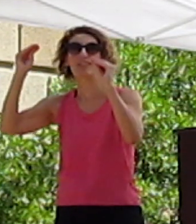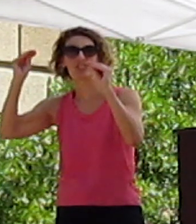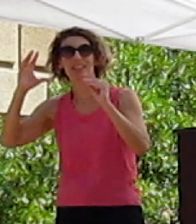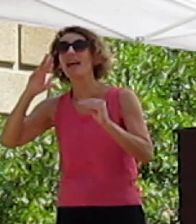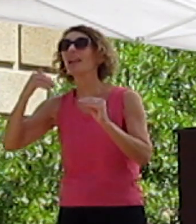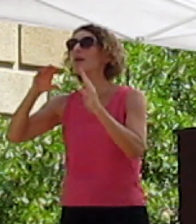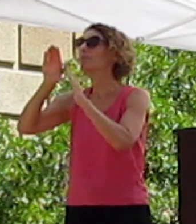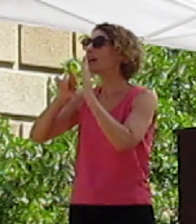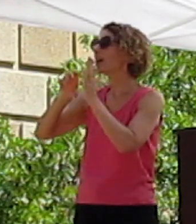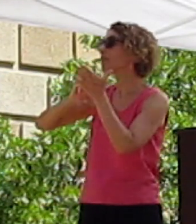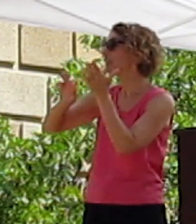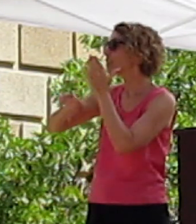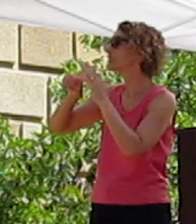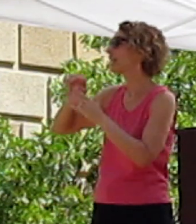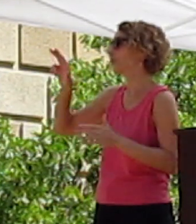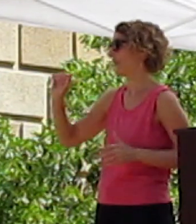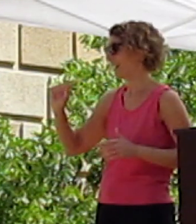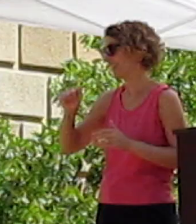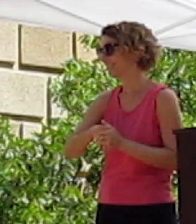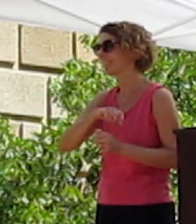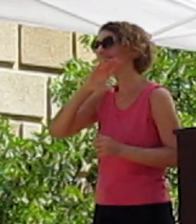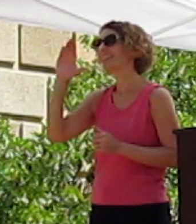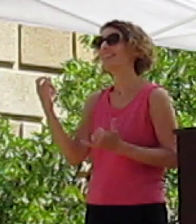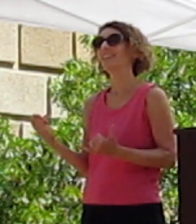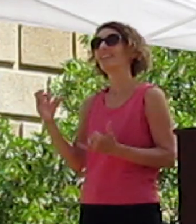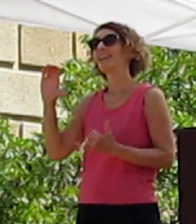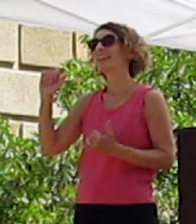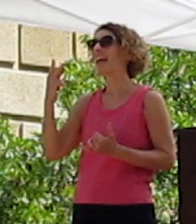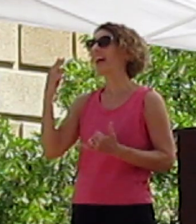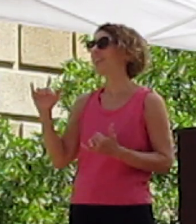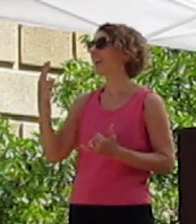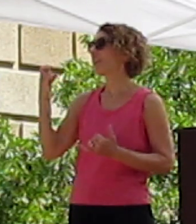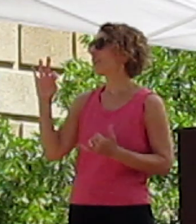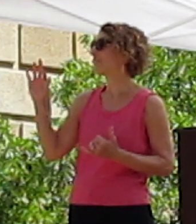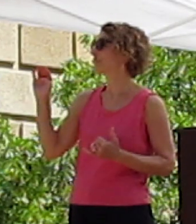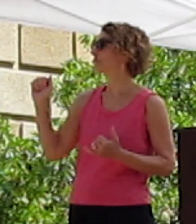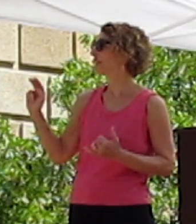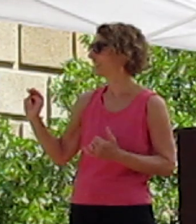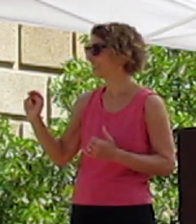background in research at the University of Arizona. Ladies and gentlemen, Kathy Hoffman.